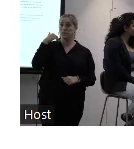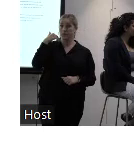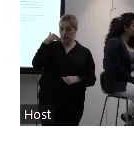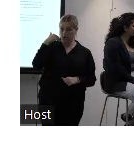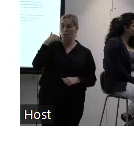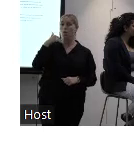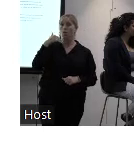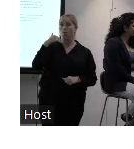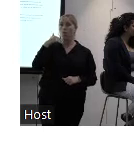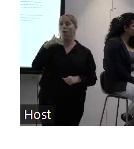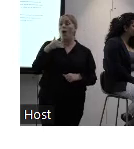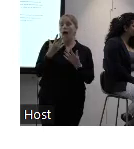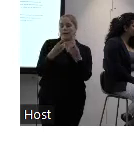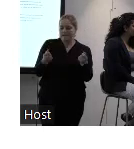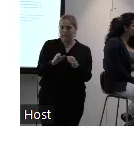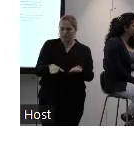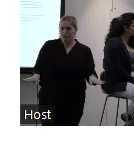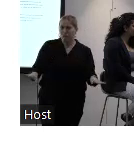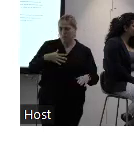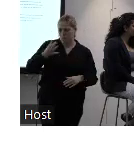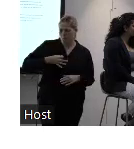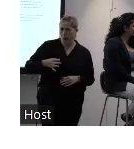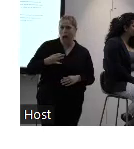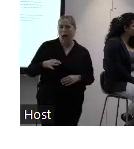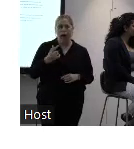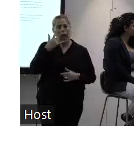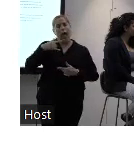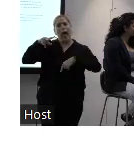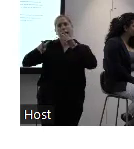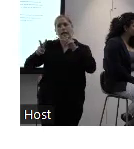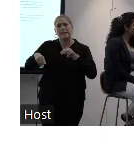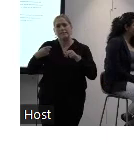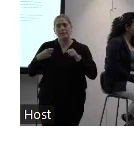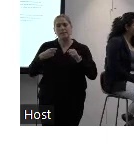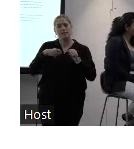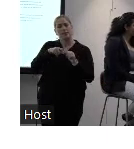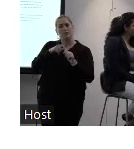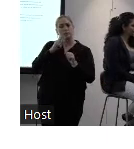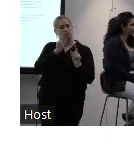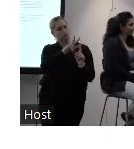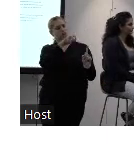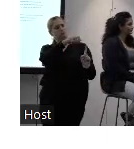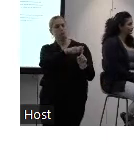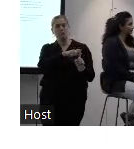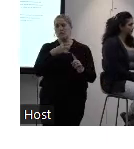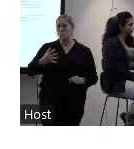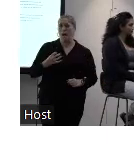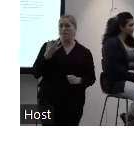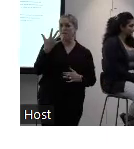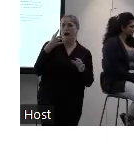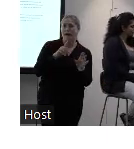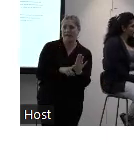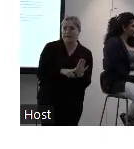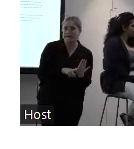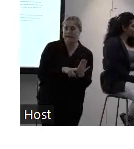a developmental assessment by 5 years. And this was in over 900 children attending a Sydney-based developmental assessment service at